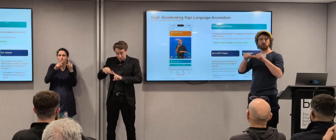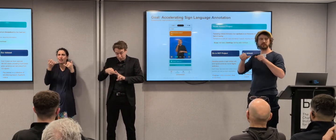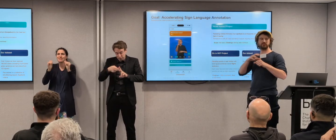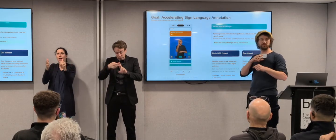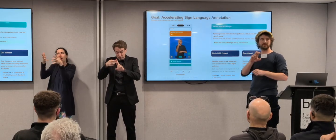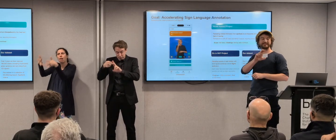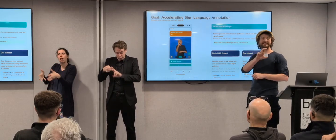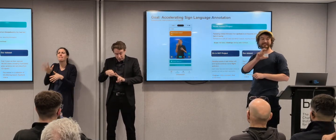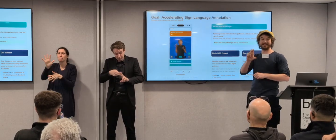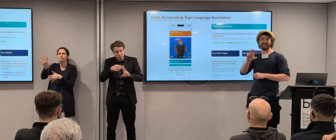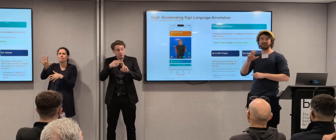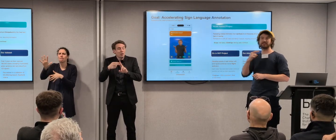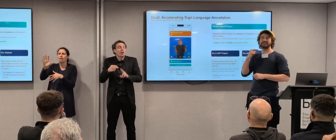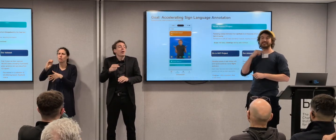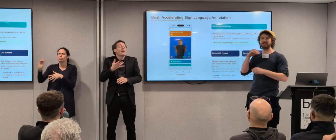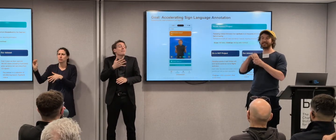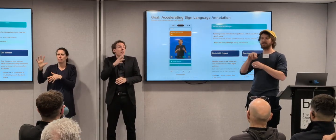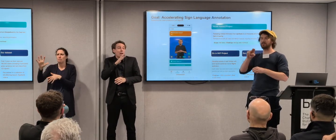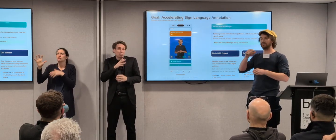500 texts.